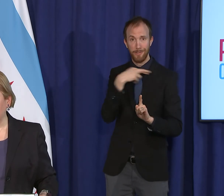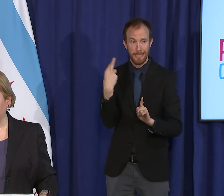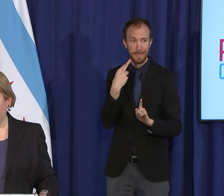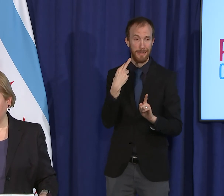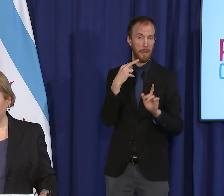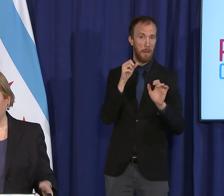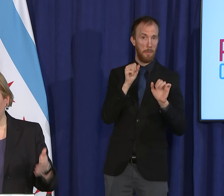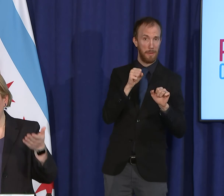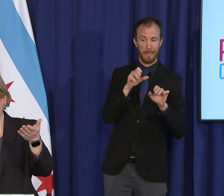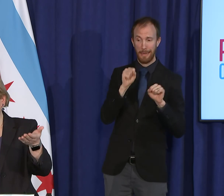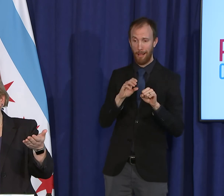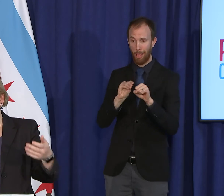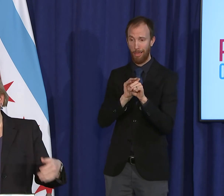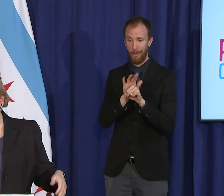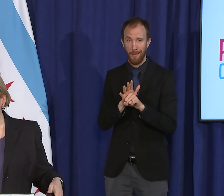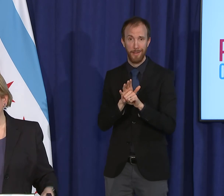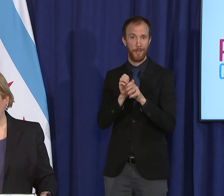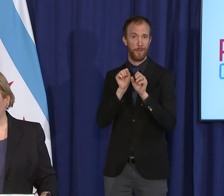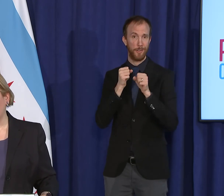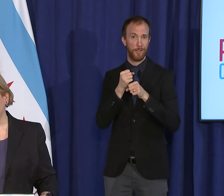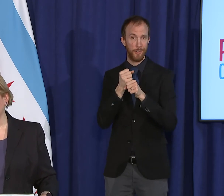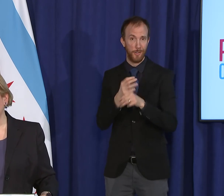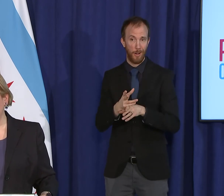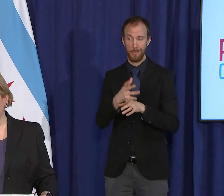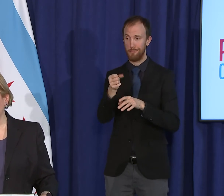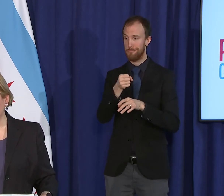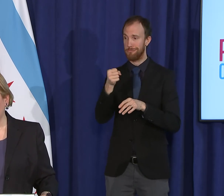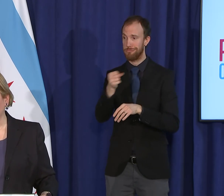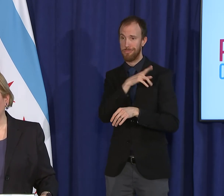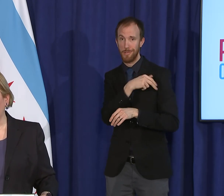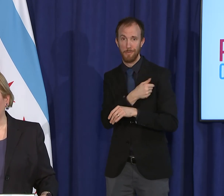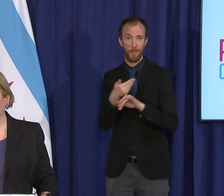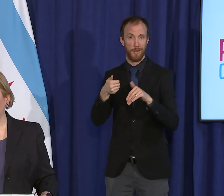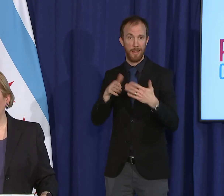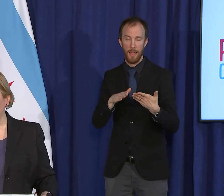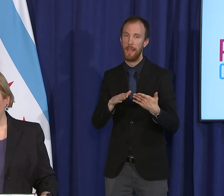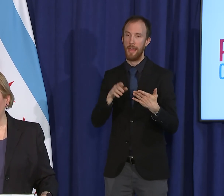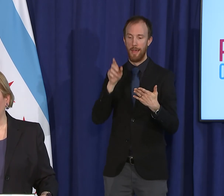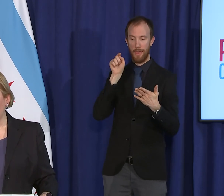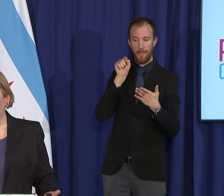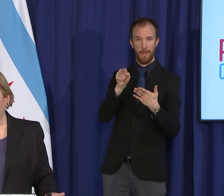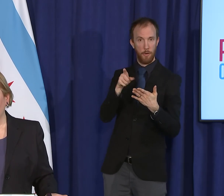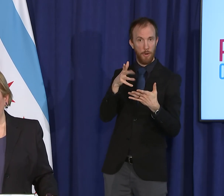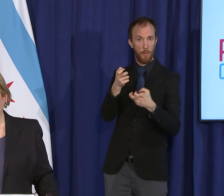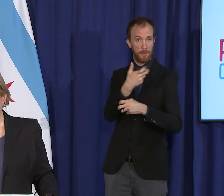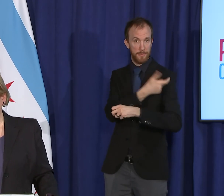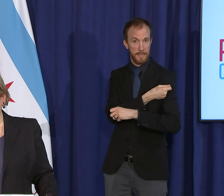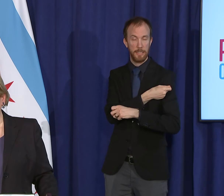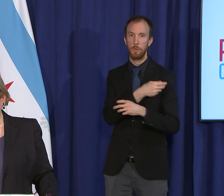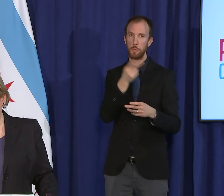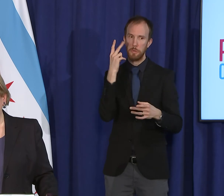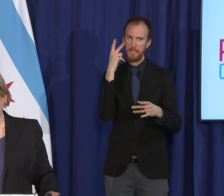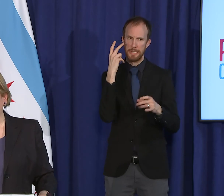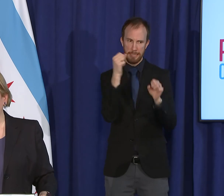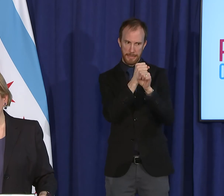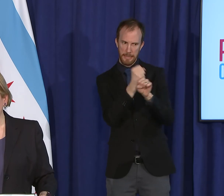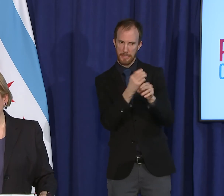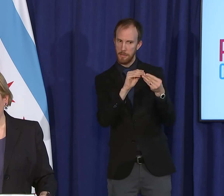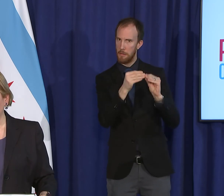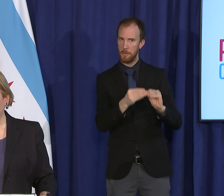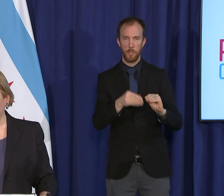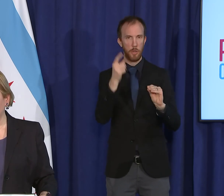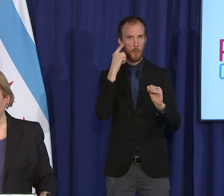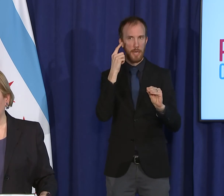risk settings vaccinated. I think the numbers in a lot of ways really speak for themselves. The fact that we've been doing, I think, quite a good job of